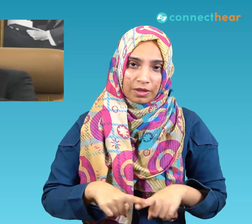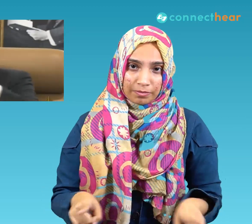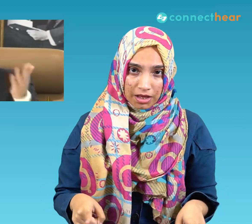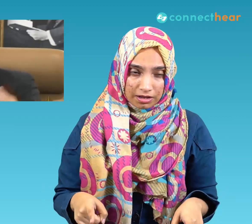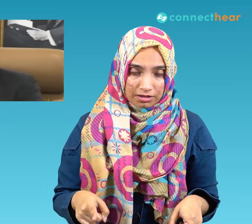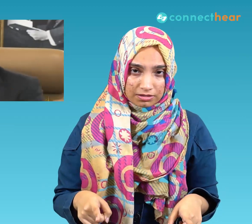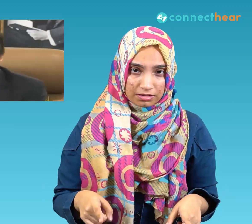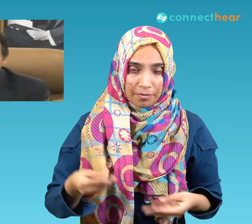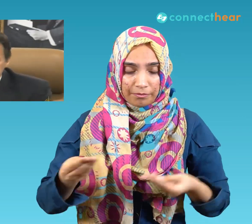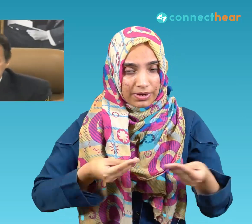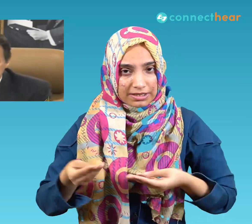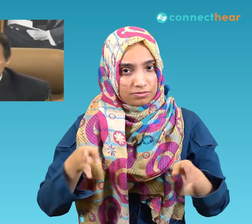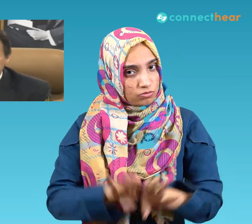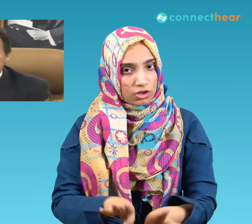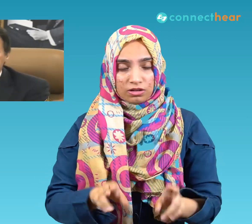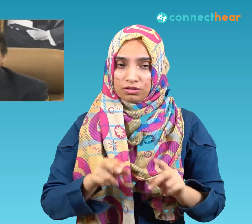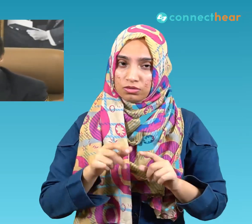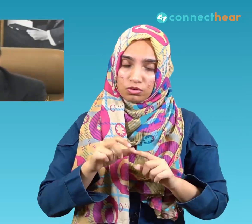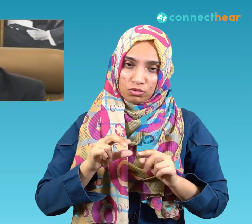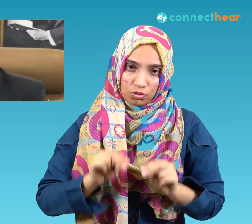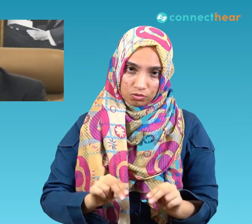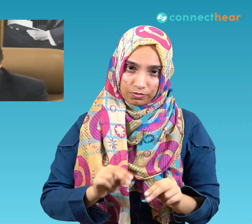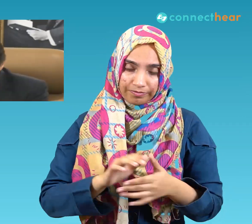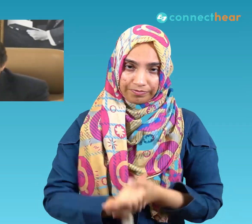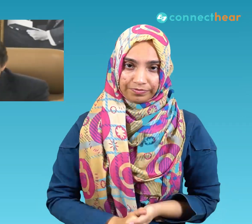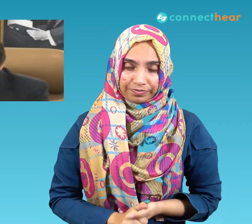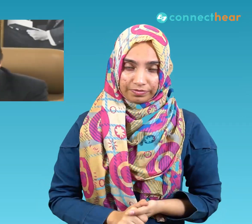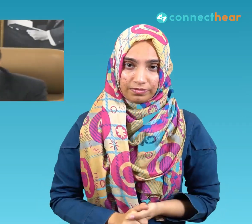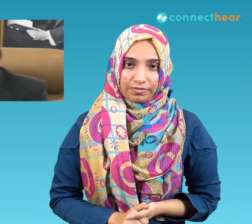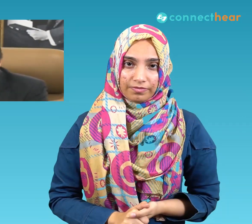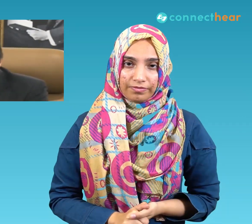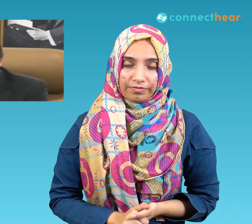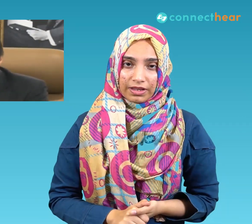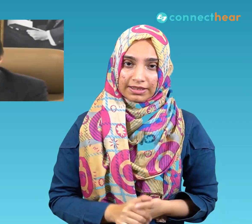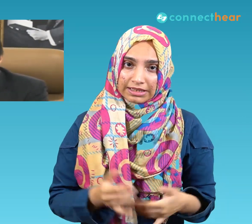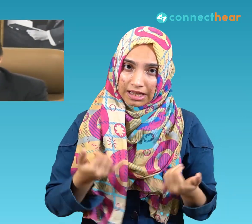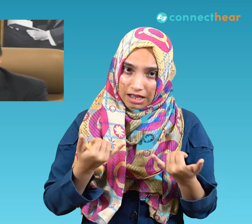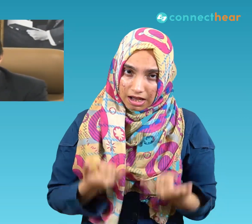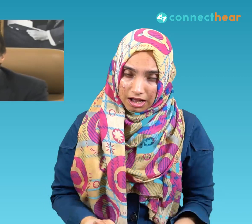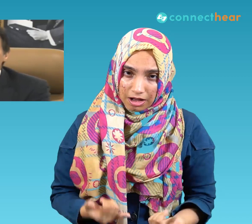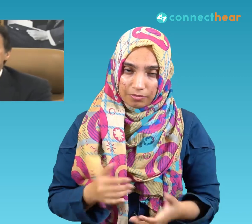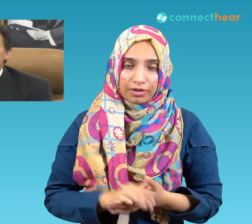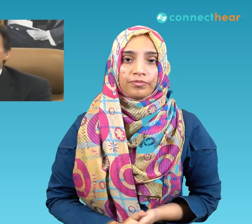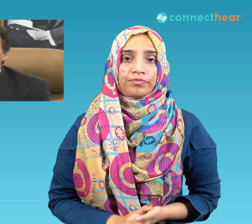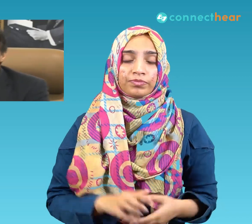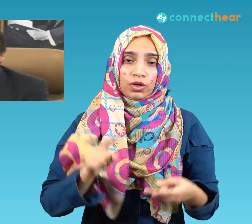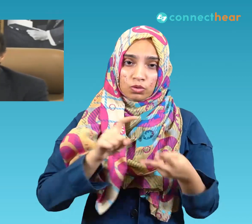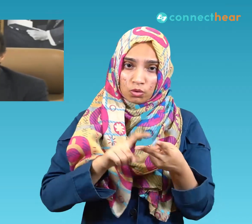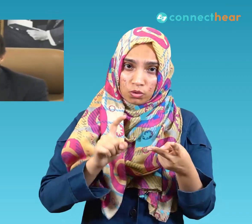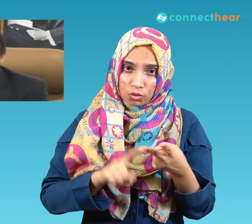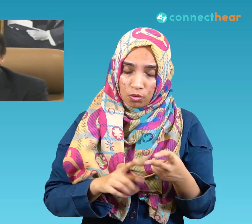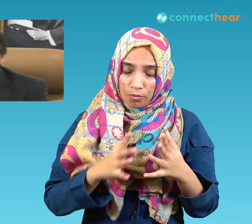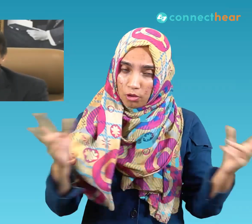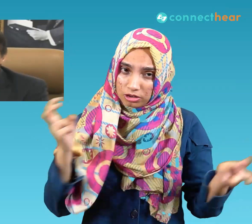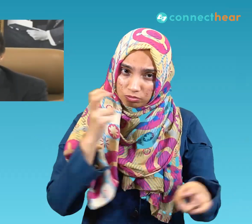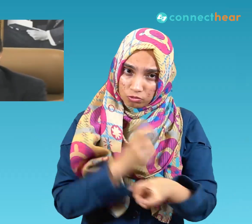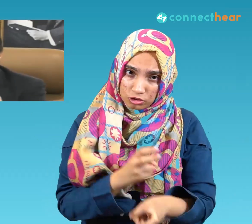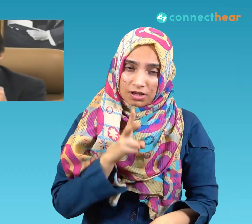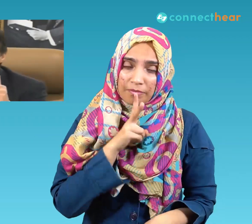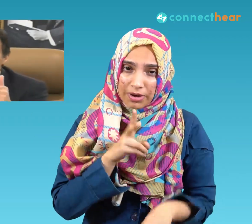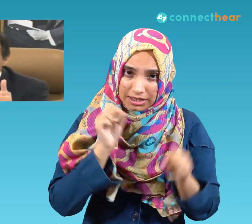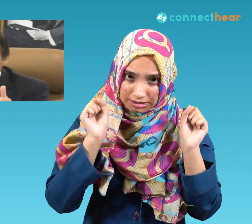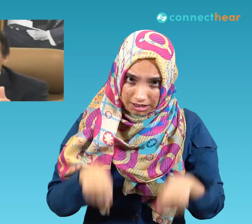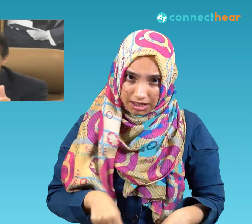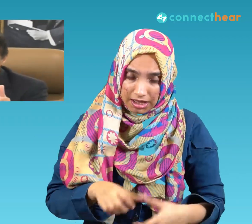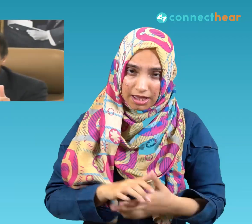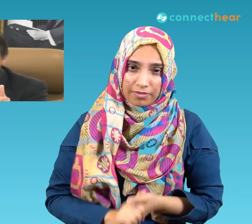going to be far greater than the effects of the virus. Now, the two challenges we faced, the two biggest challenges, one